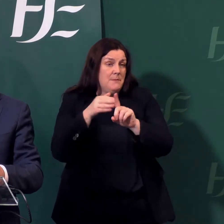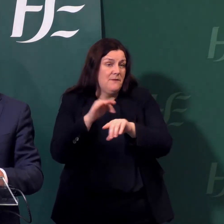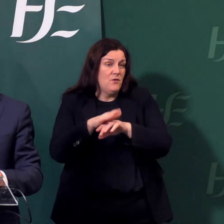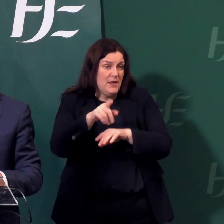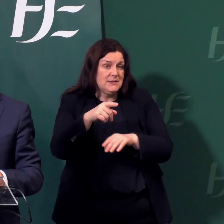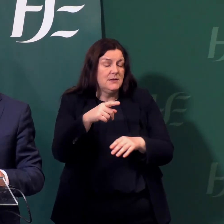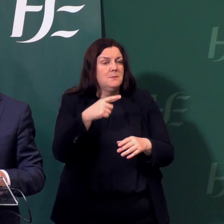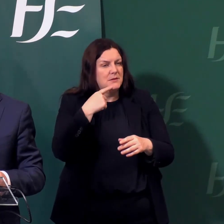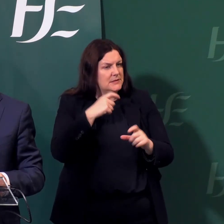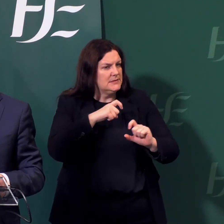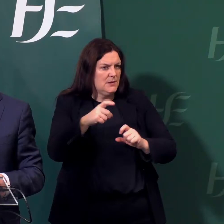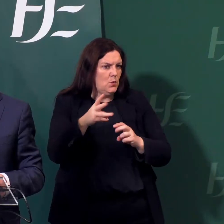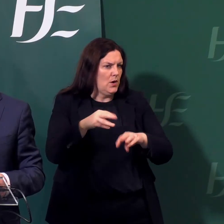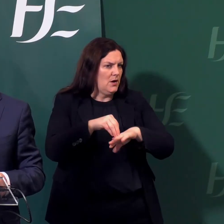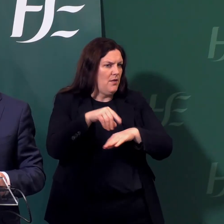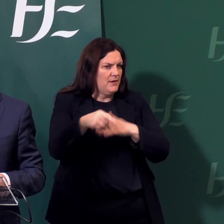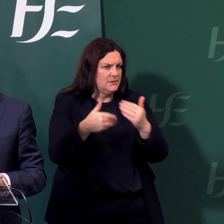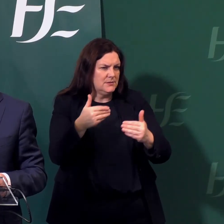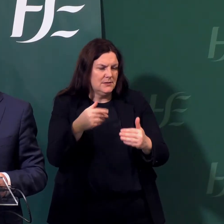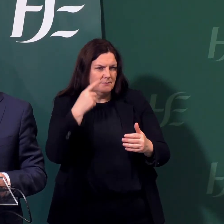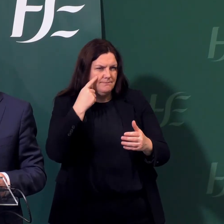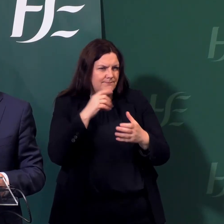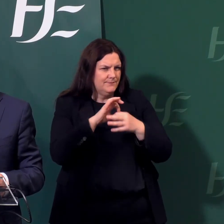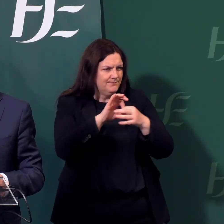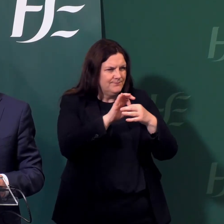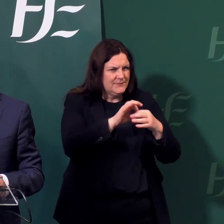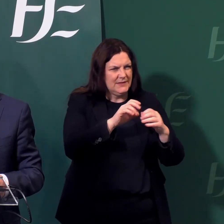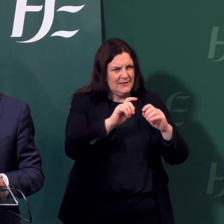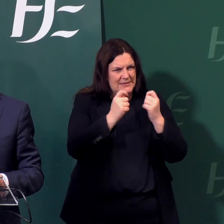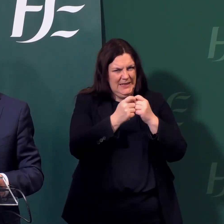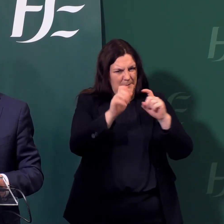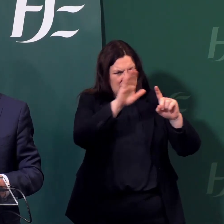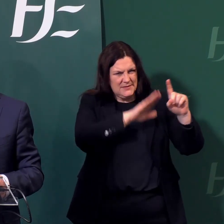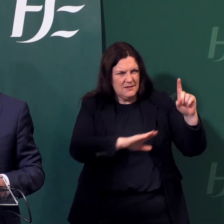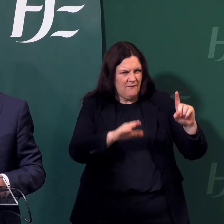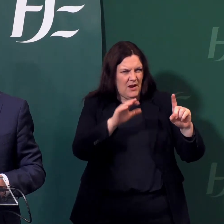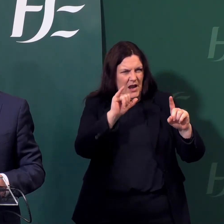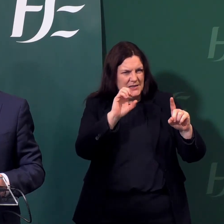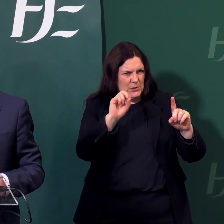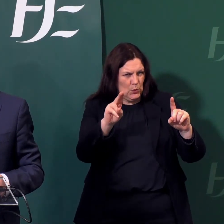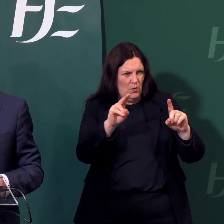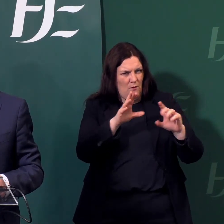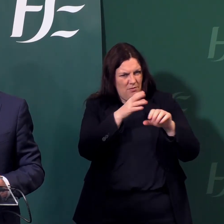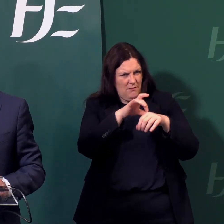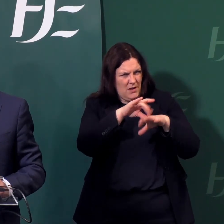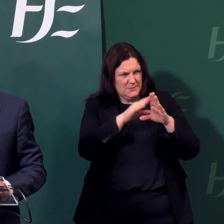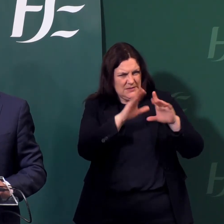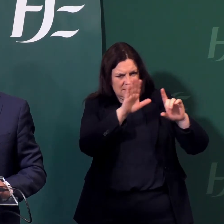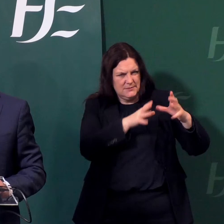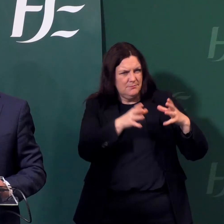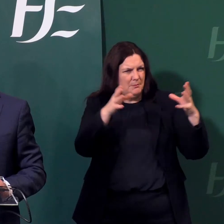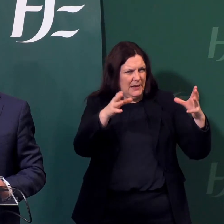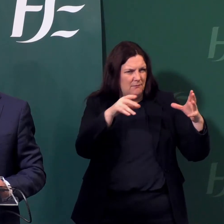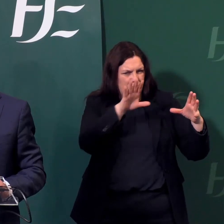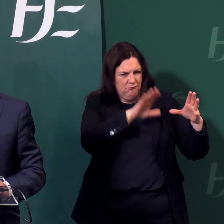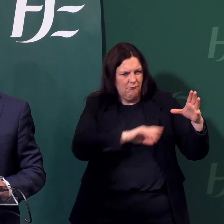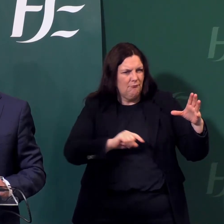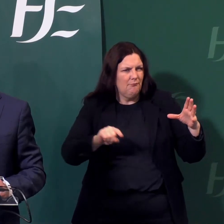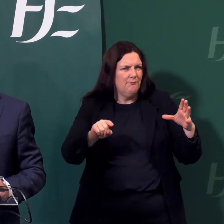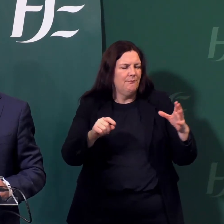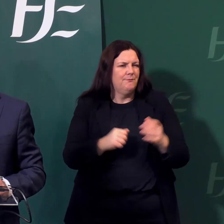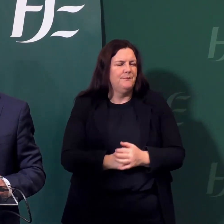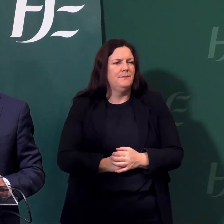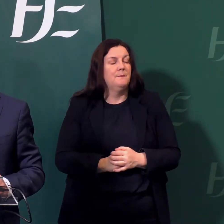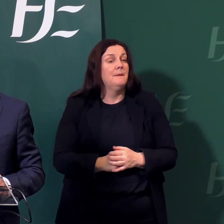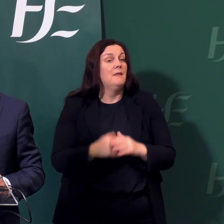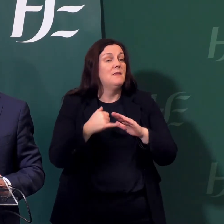But again, we're still working that through with our ICU teams all across the country. A range of other measures that we've been taking over the past few weeks,